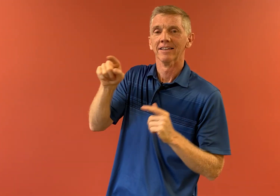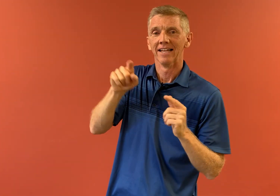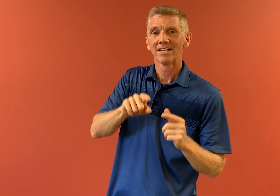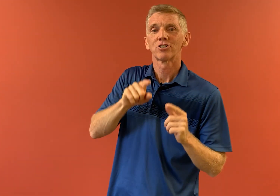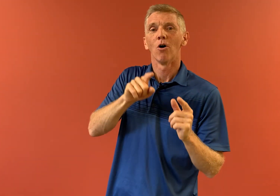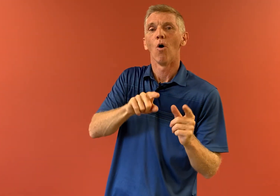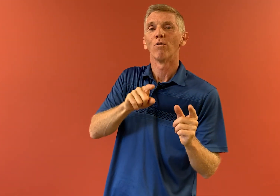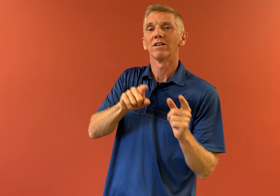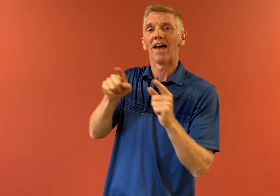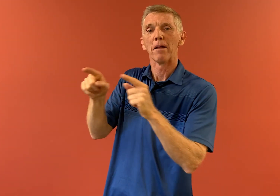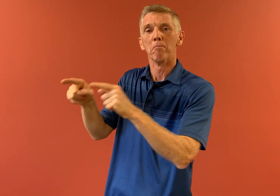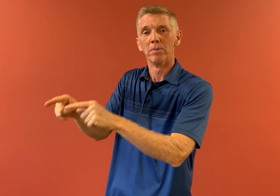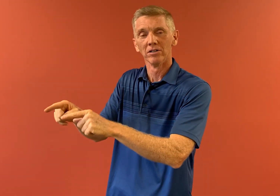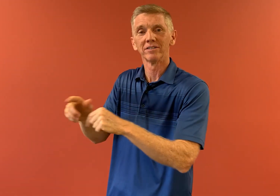Let's go over to that building.